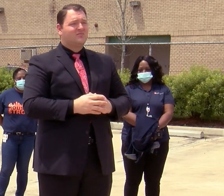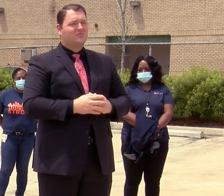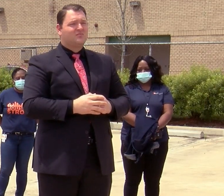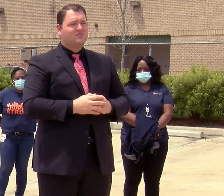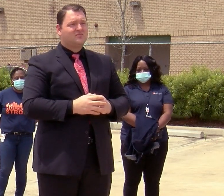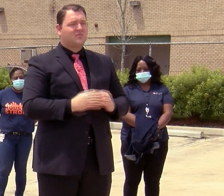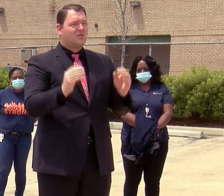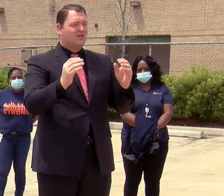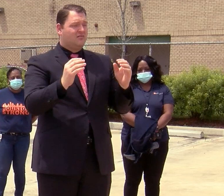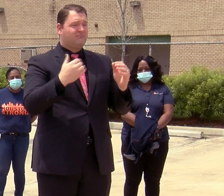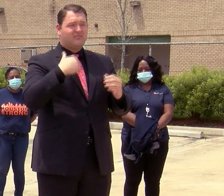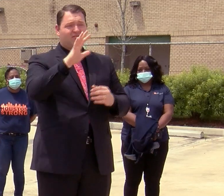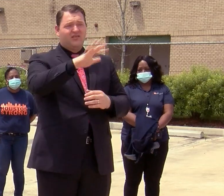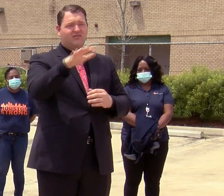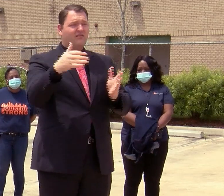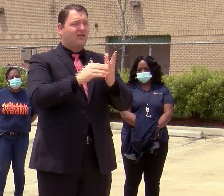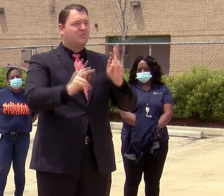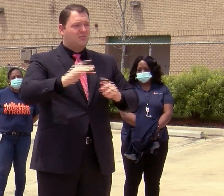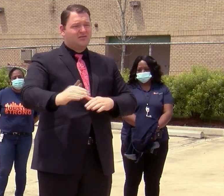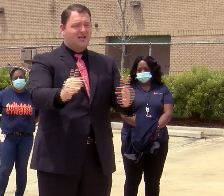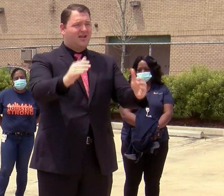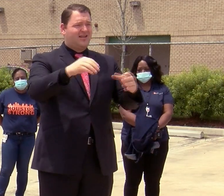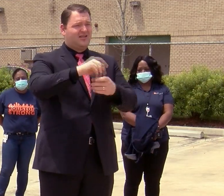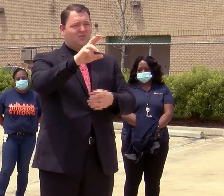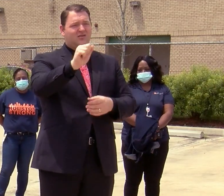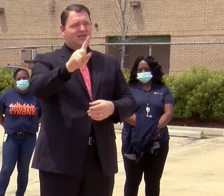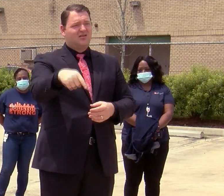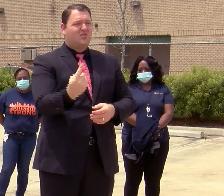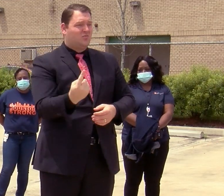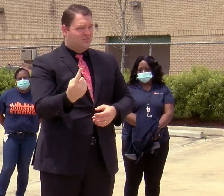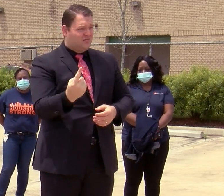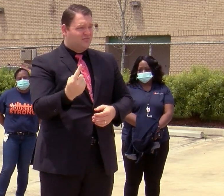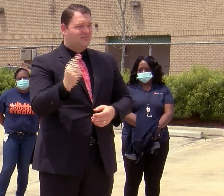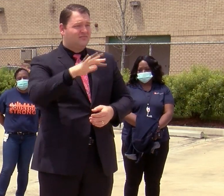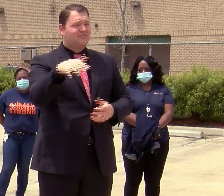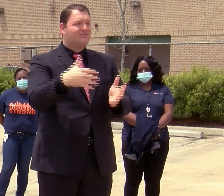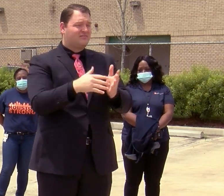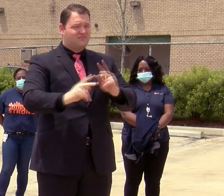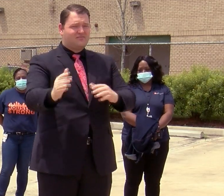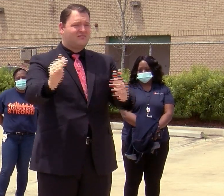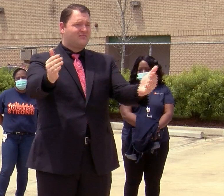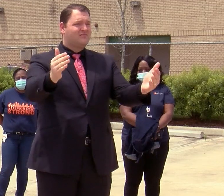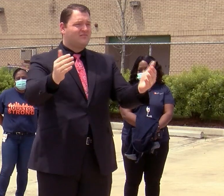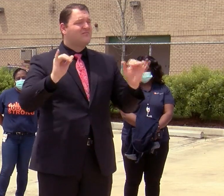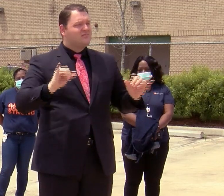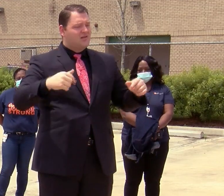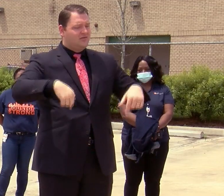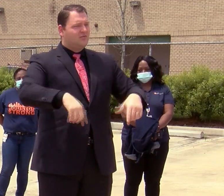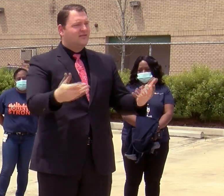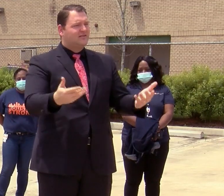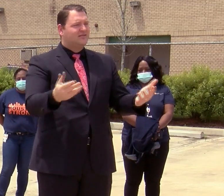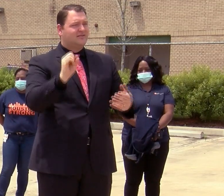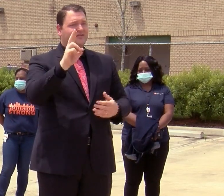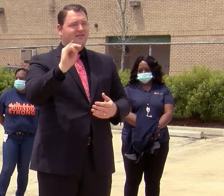55,000 deaths in the United States alone. Although today we are here in Sunnyside, this is really